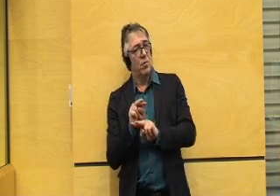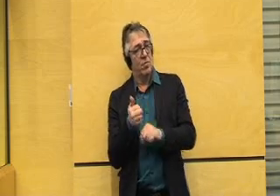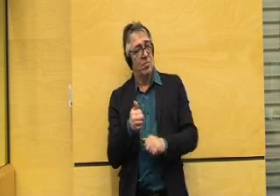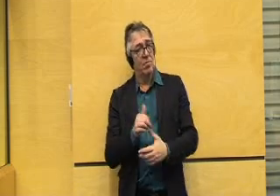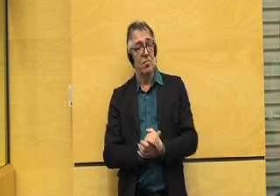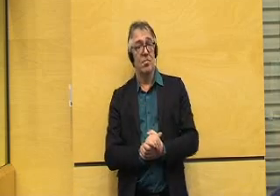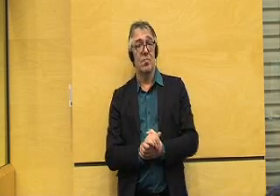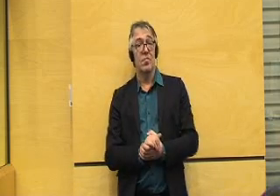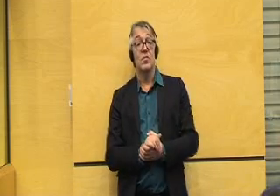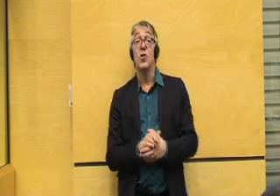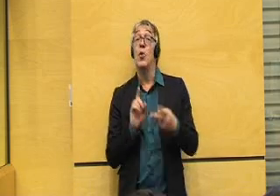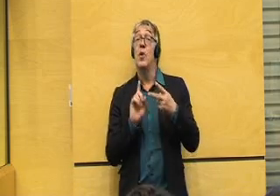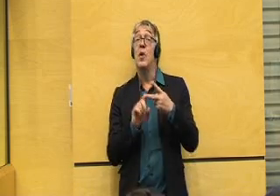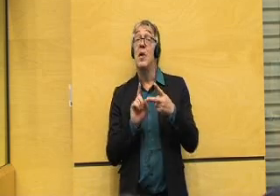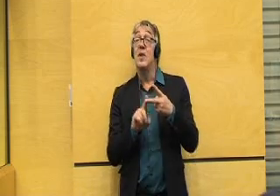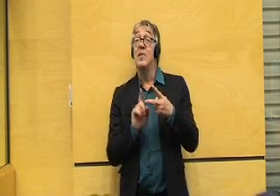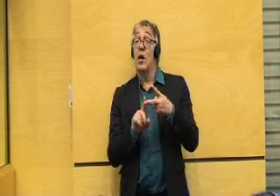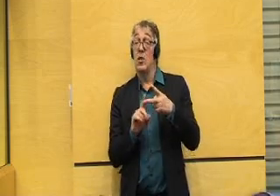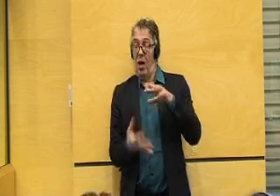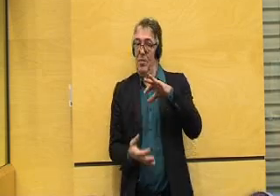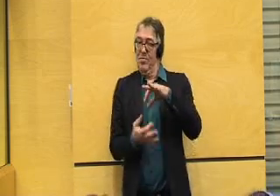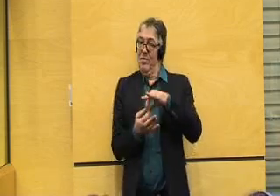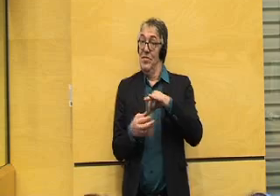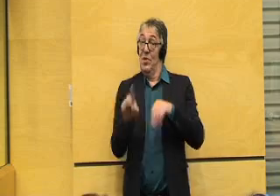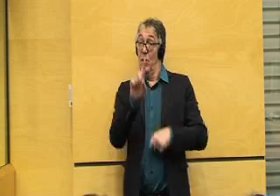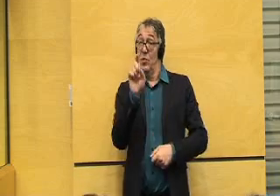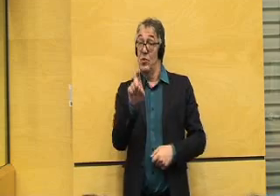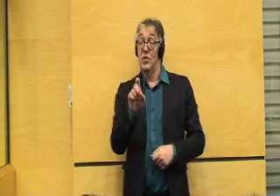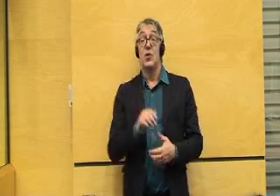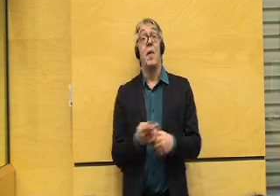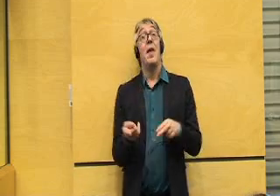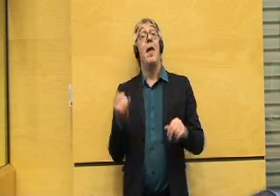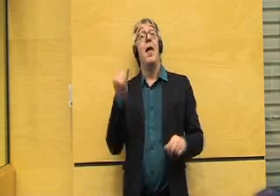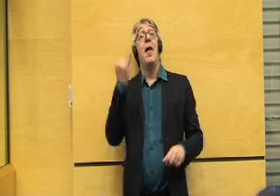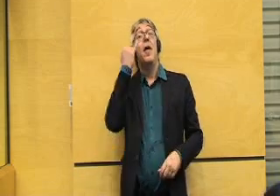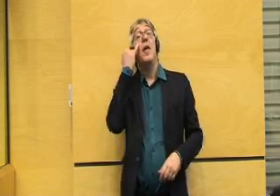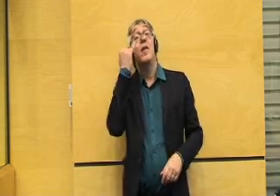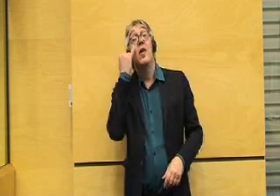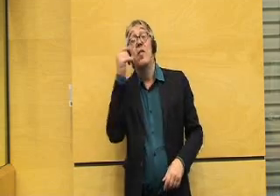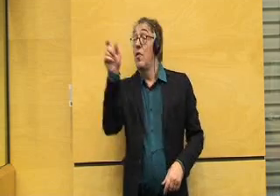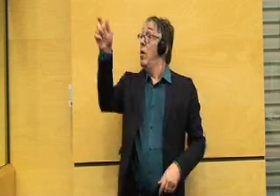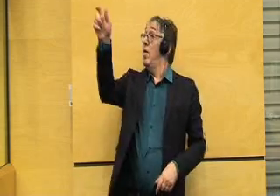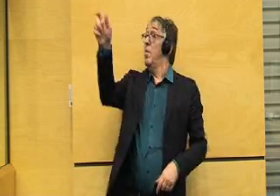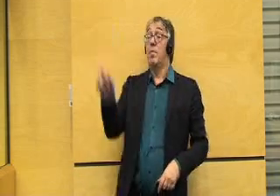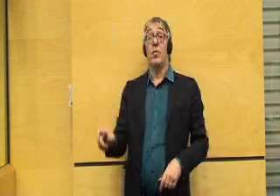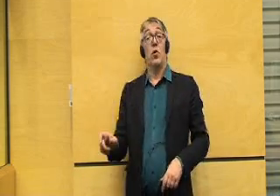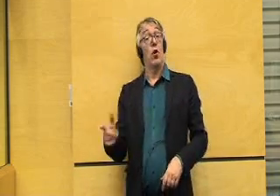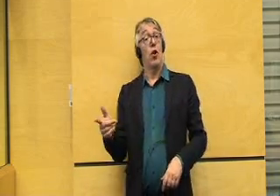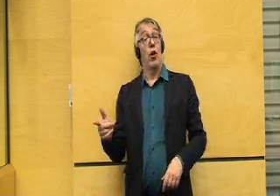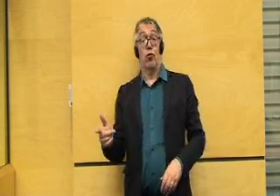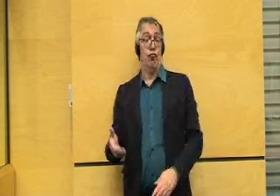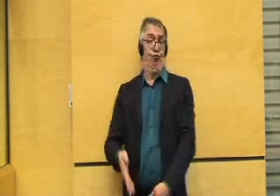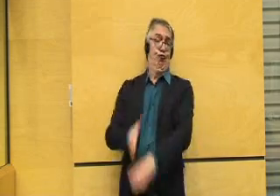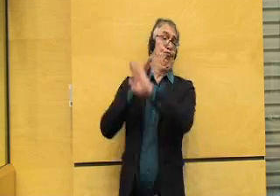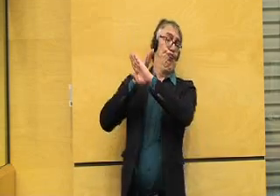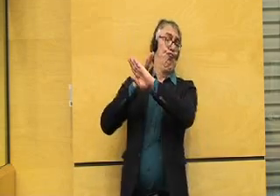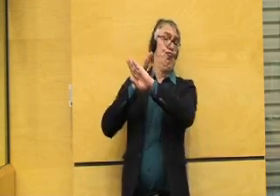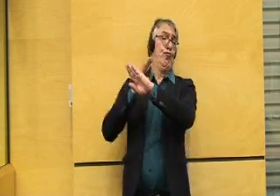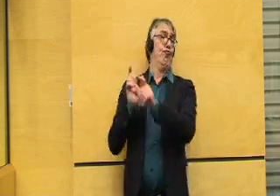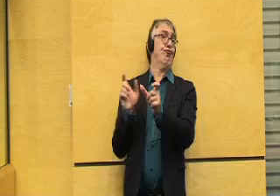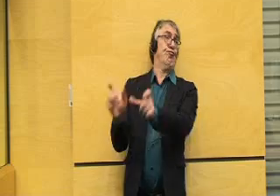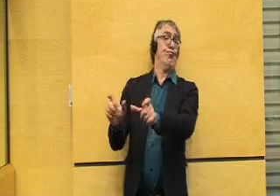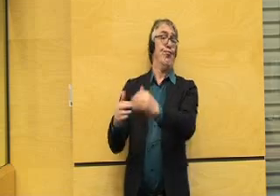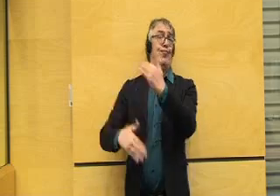question follow-up would be also, what are there any sanctions for those who violate accessibility? And 2